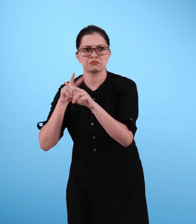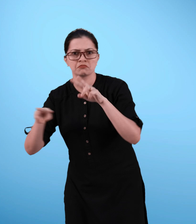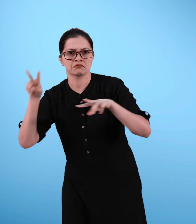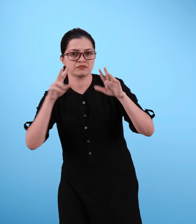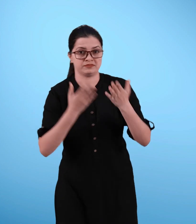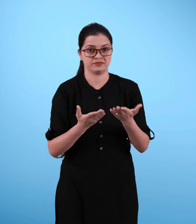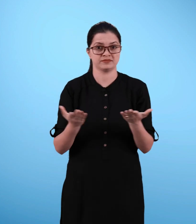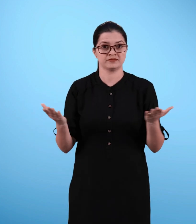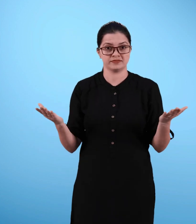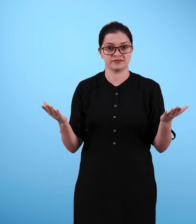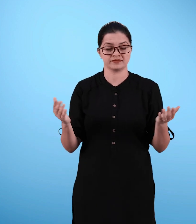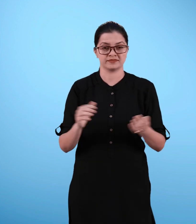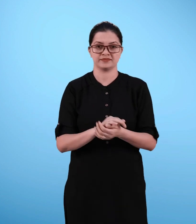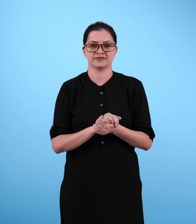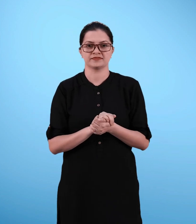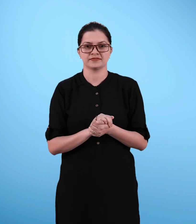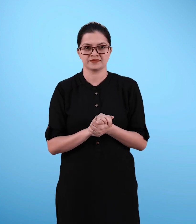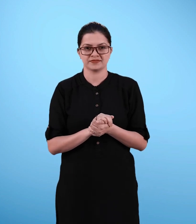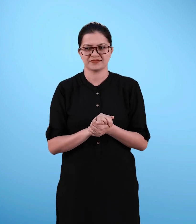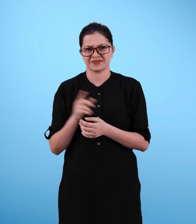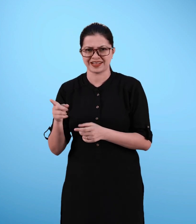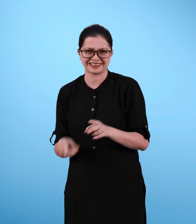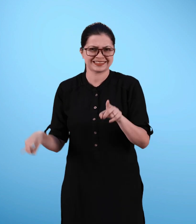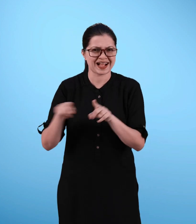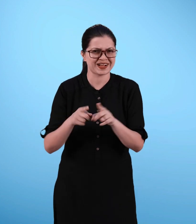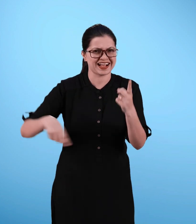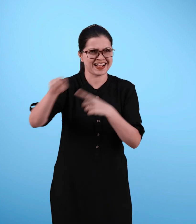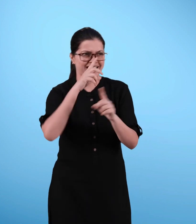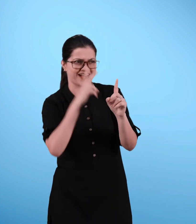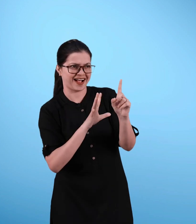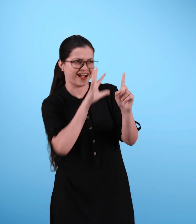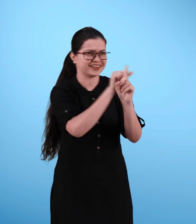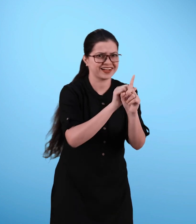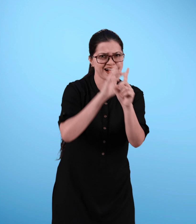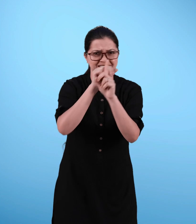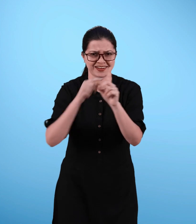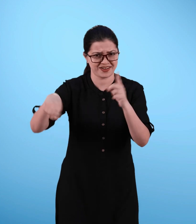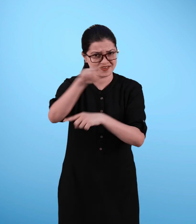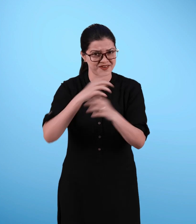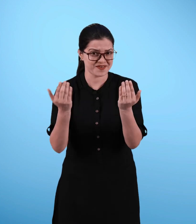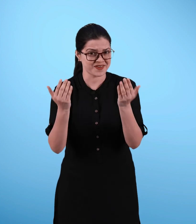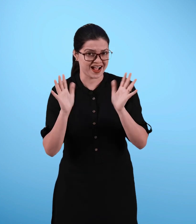Start. Can you also identify Can some you fabrics? also identify some fabrics? 3.1.